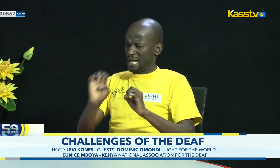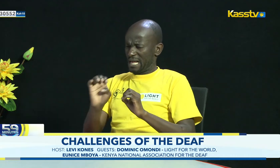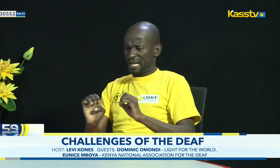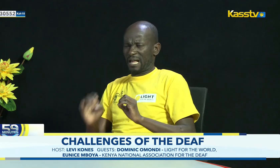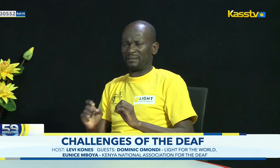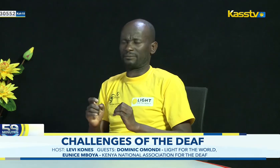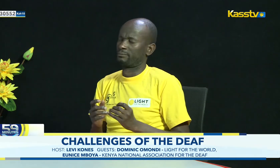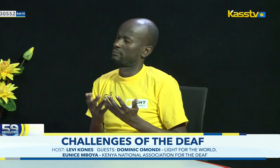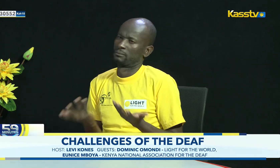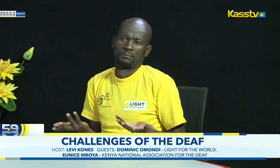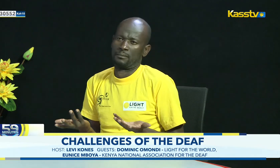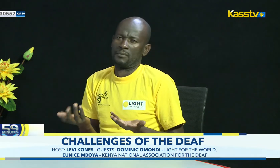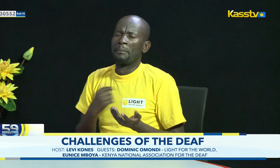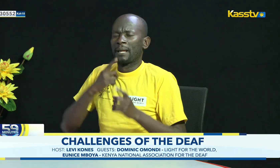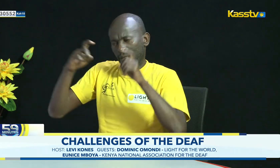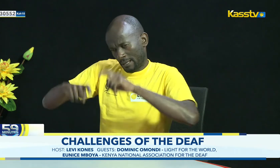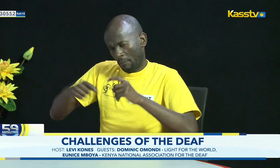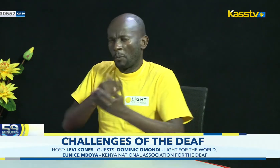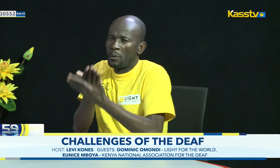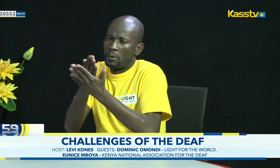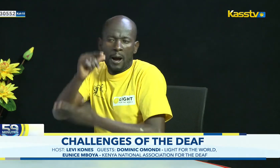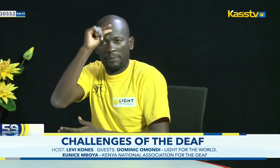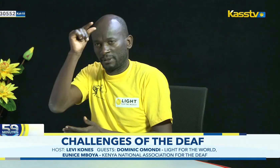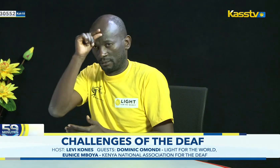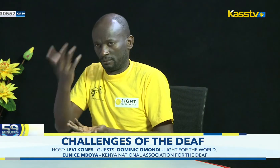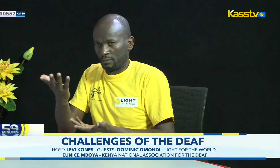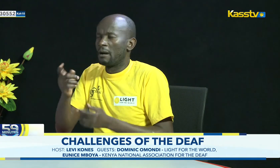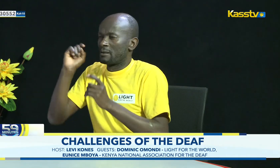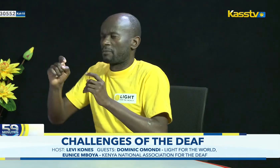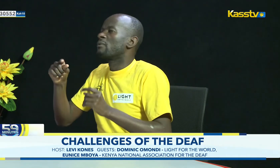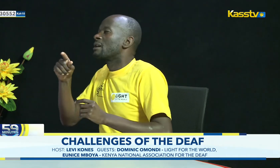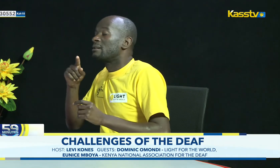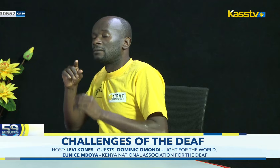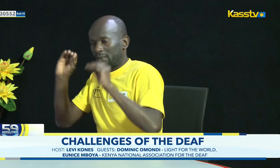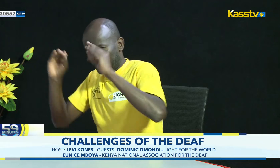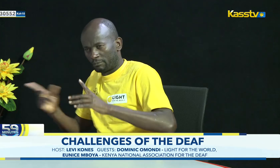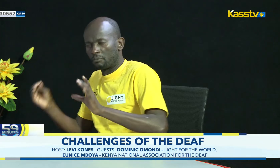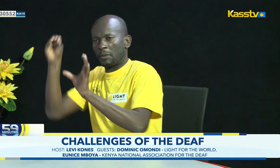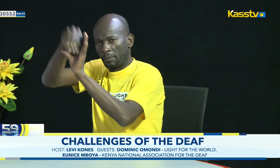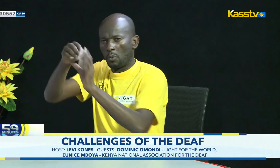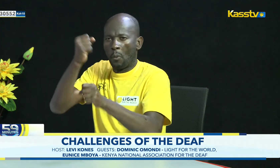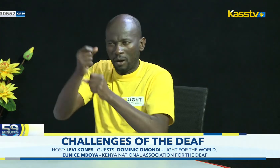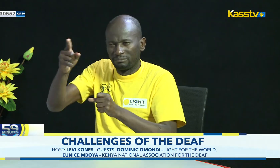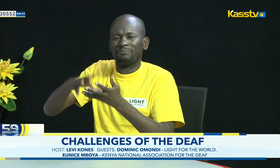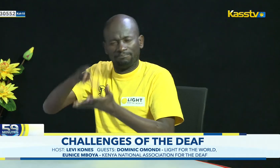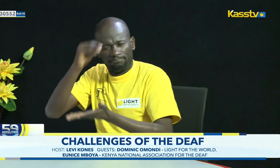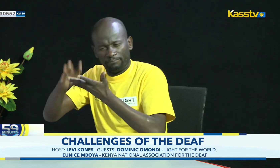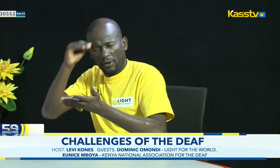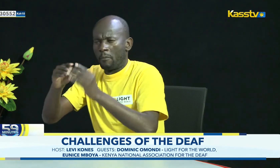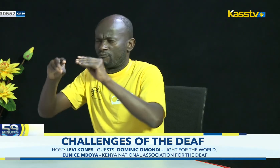We haven't seen deaf person achieving that because of the quality of education that we're receiving. So my request to the government will be, if we can also have proficient